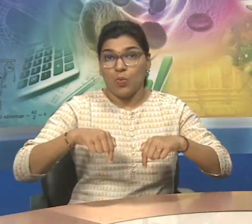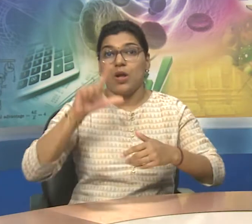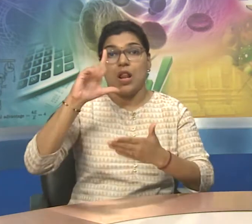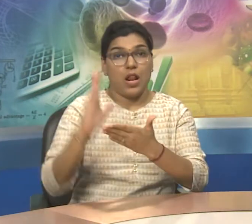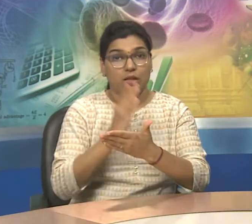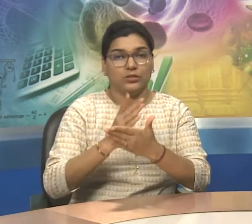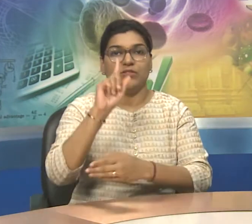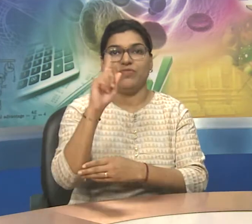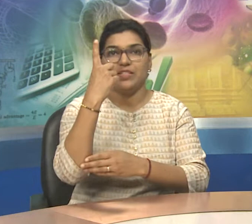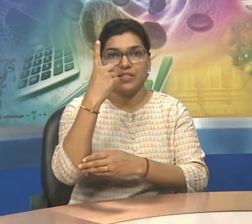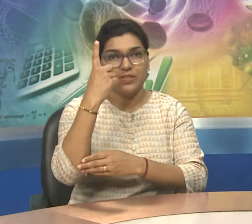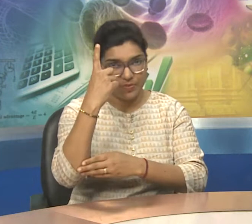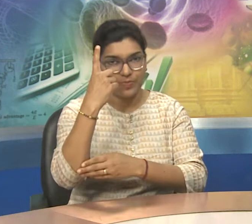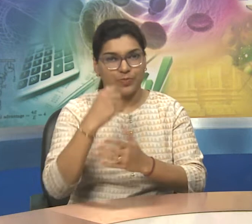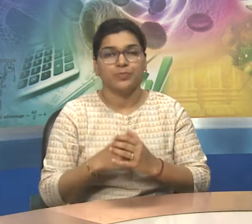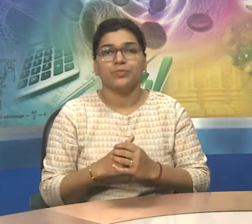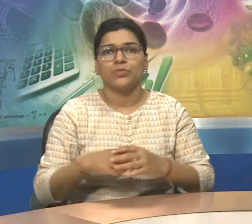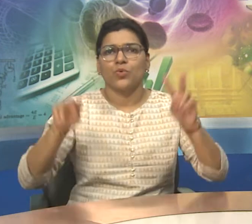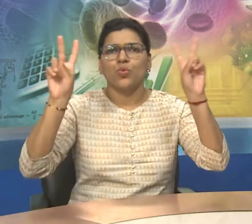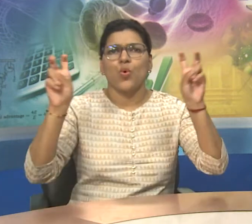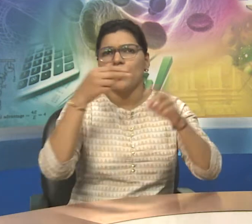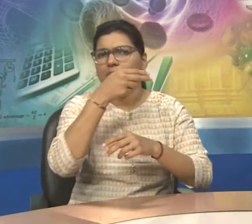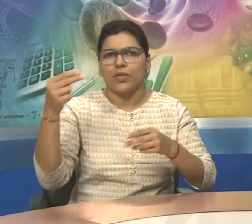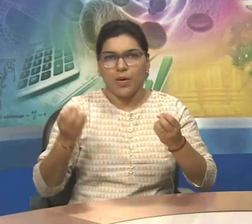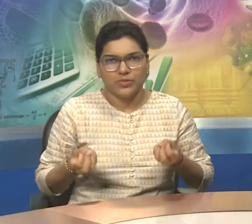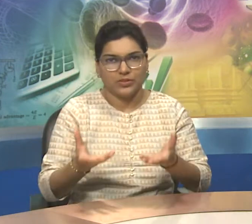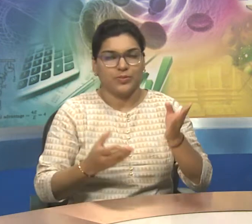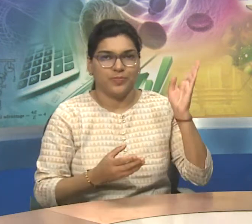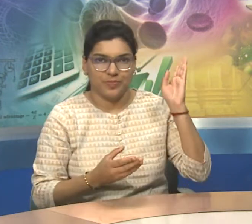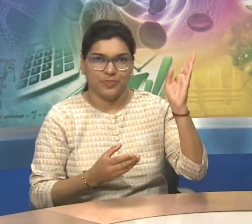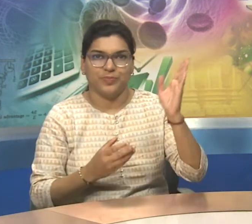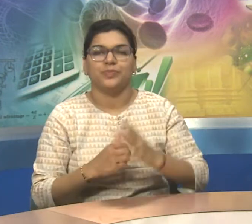317. Now, let's begin with lesson 1.